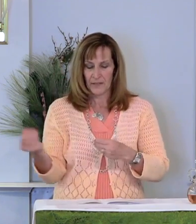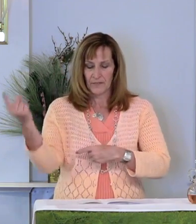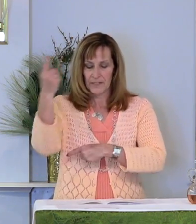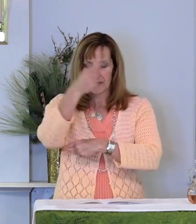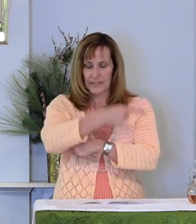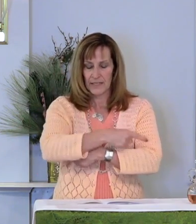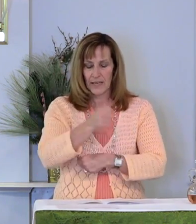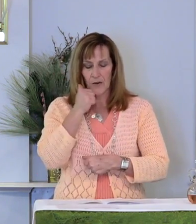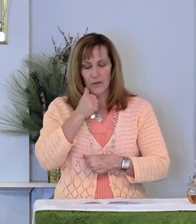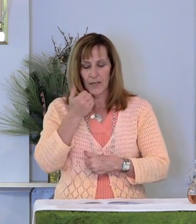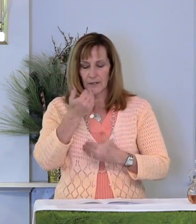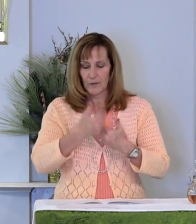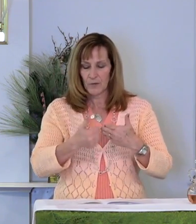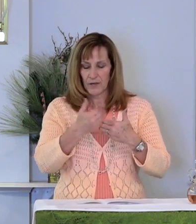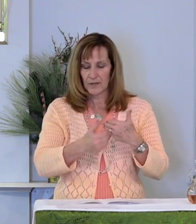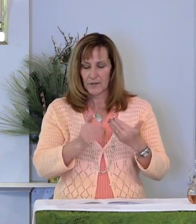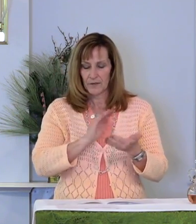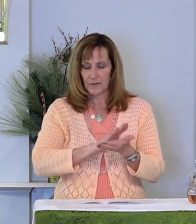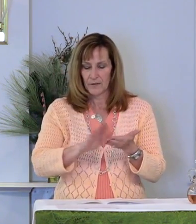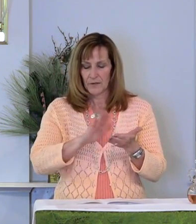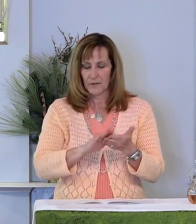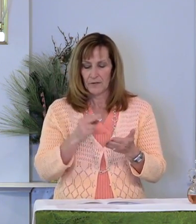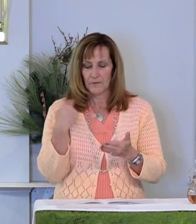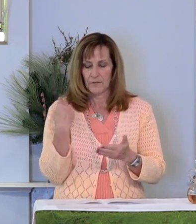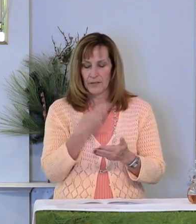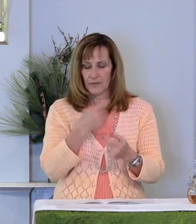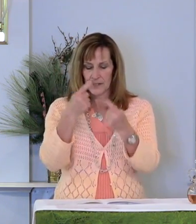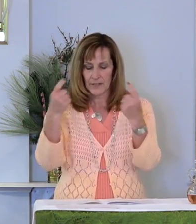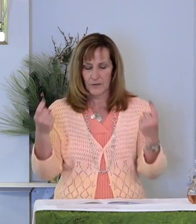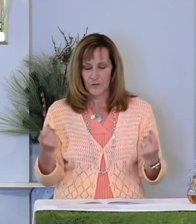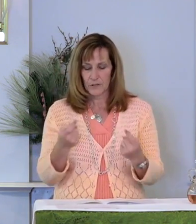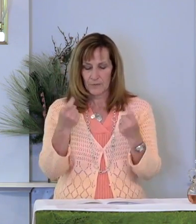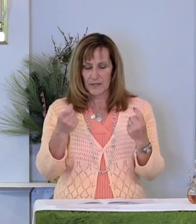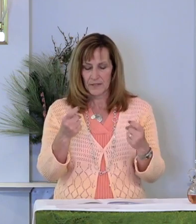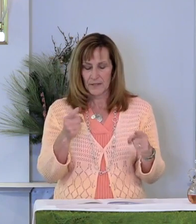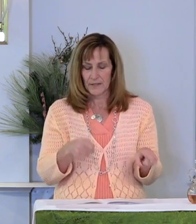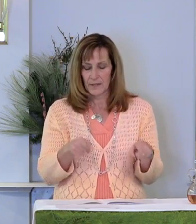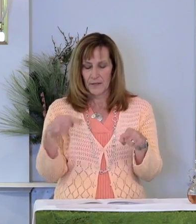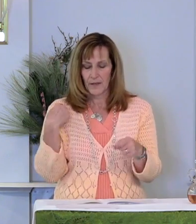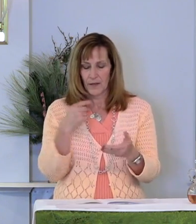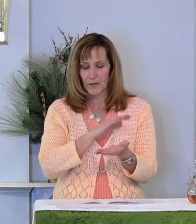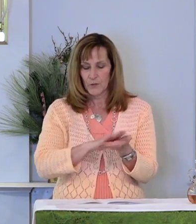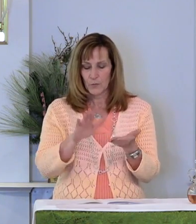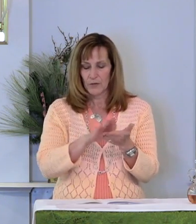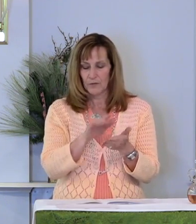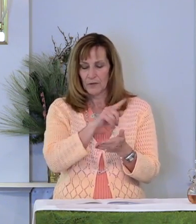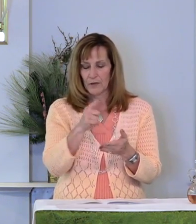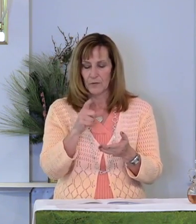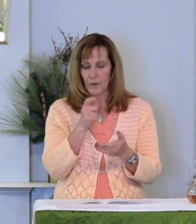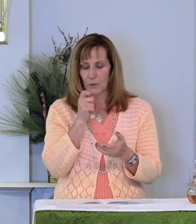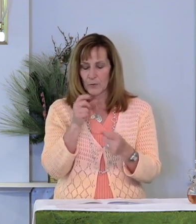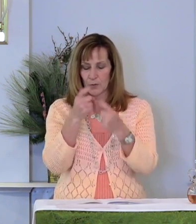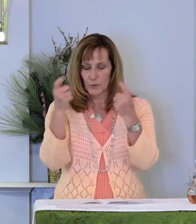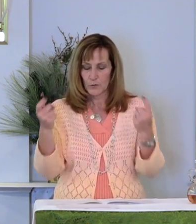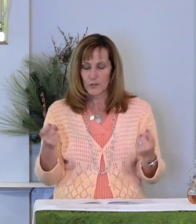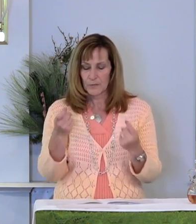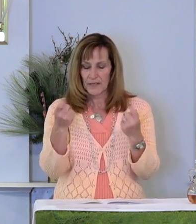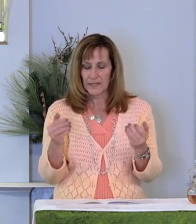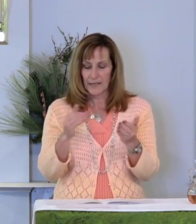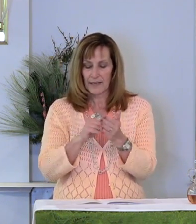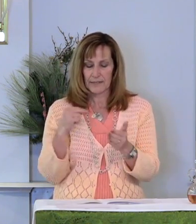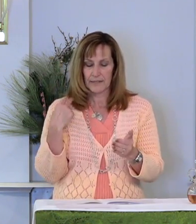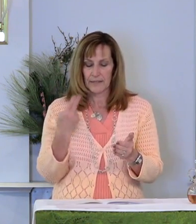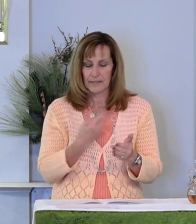Give us this day our daily bread and forgive us our trespasses as we forgive those who